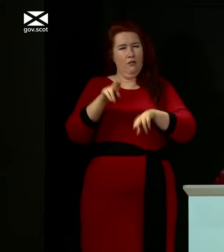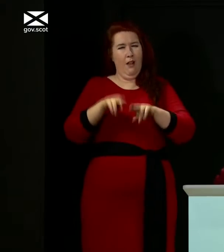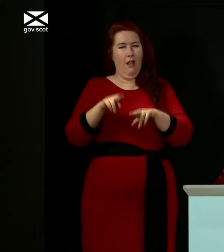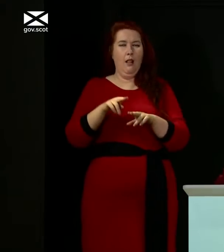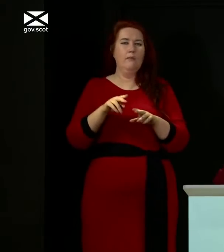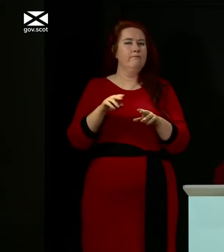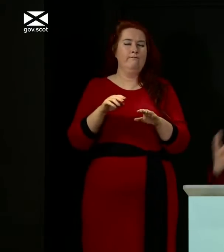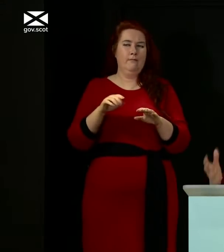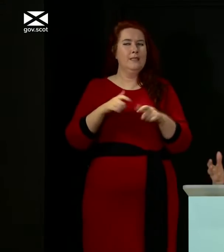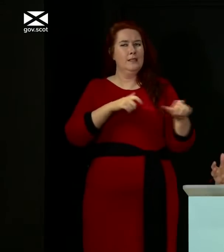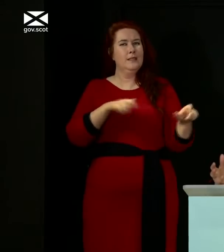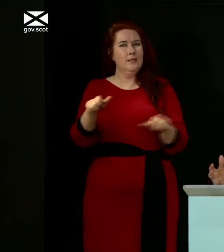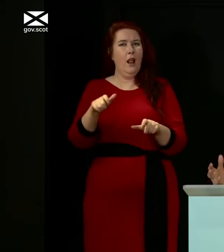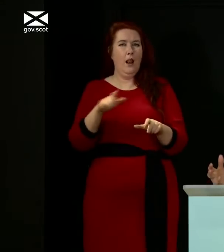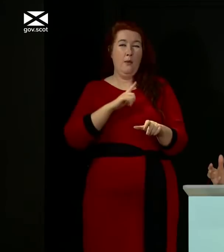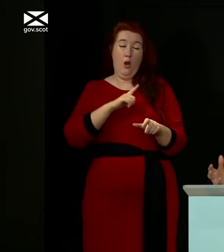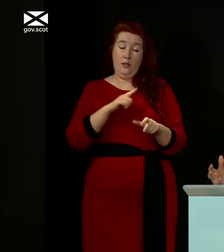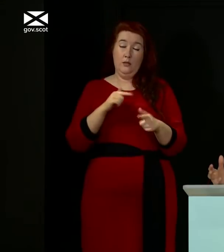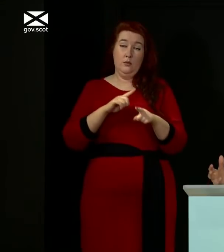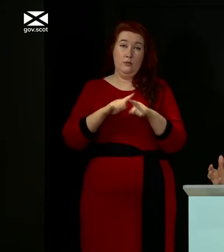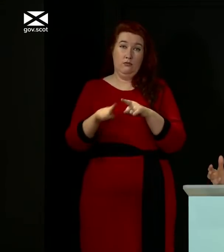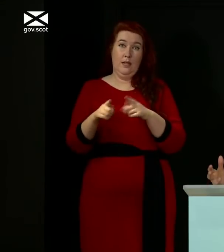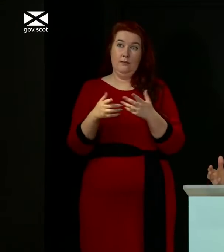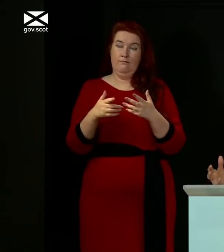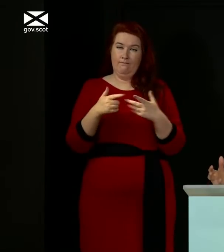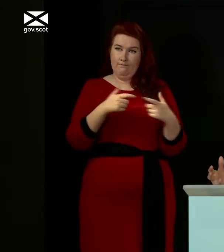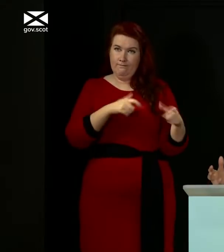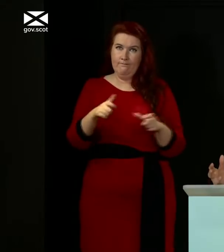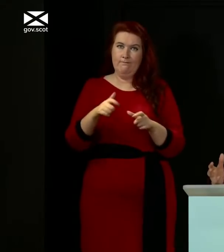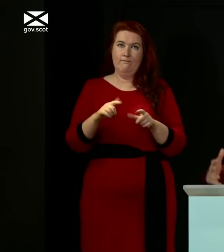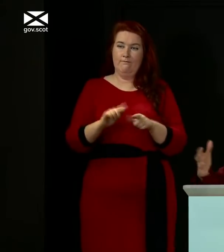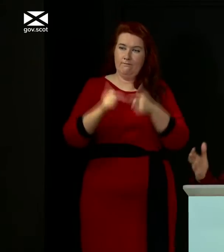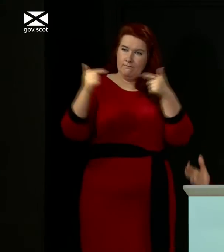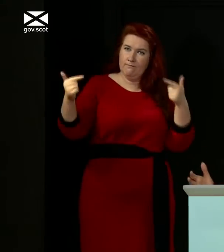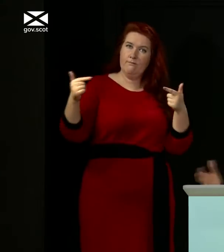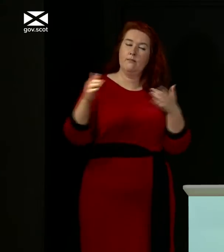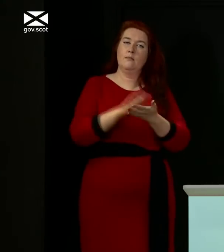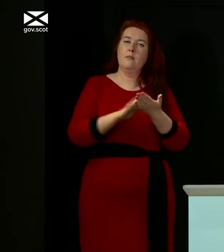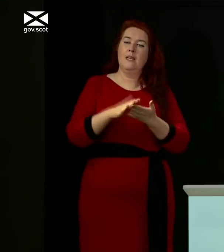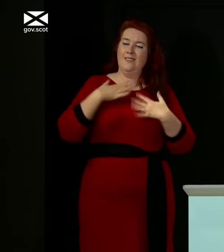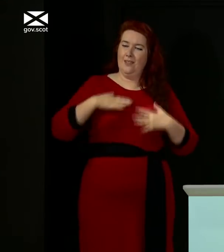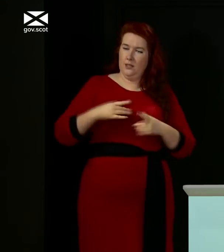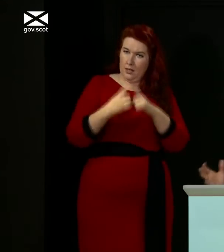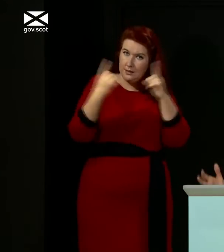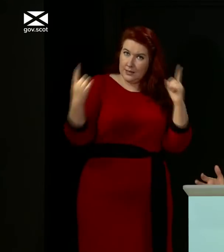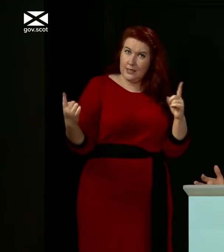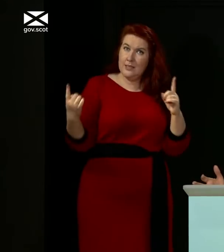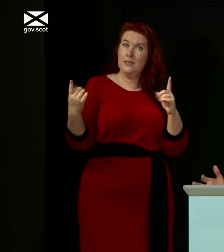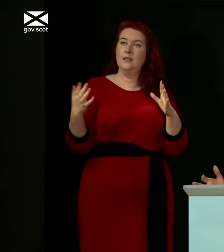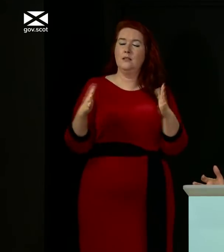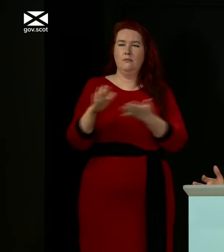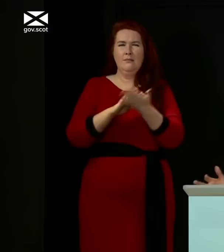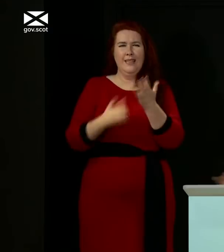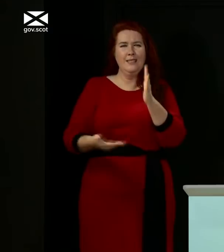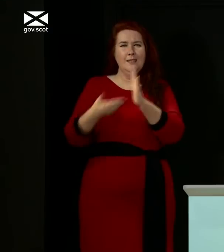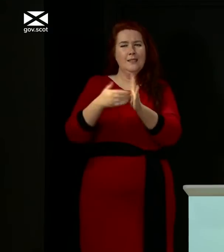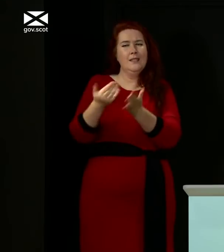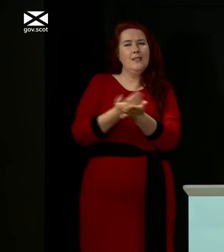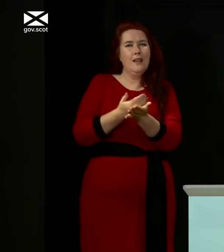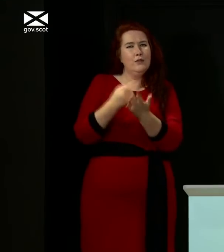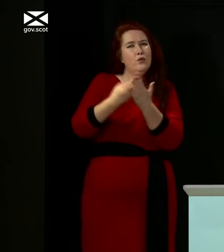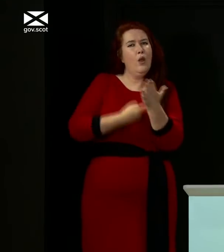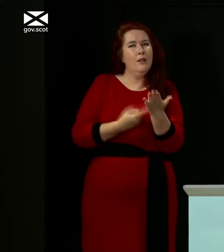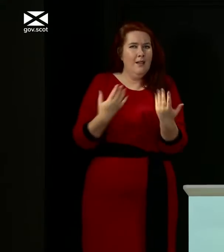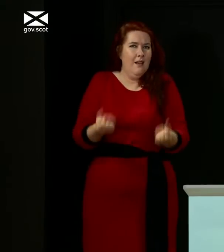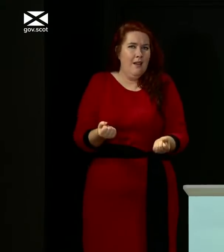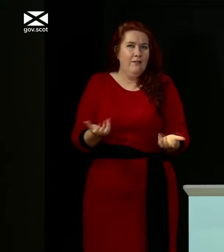done to allow trials to happen in contexts that take account of physical distancing and allow mitigations to be put in place. Can I